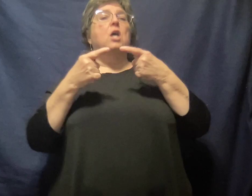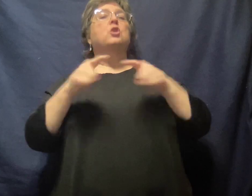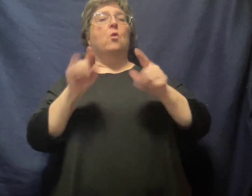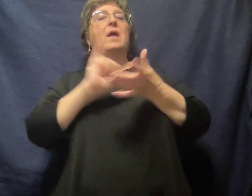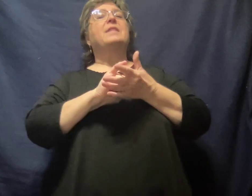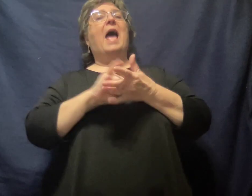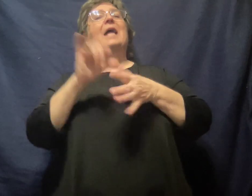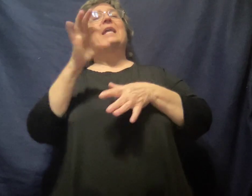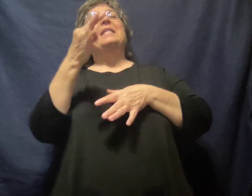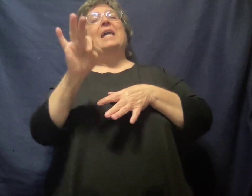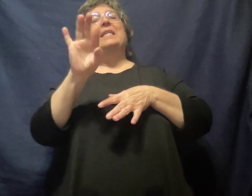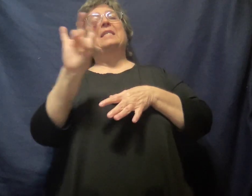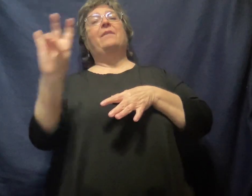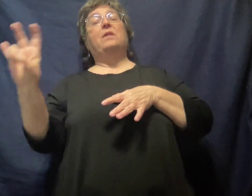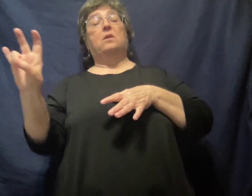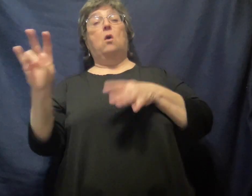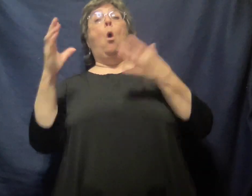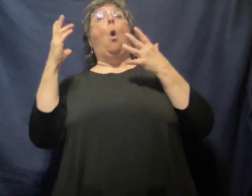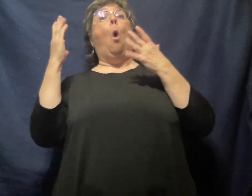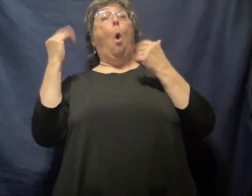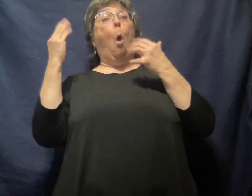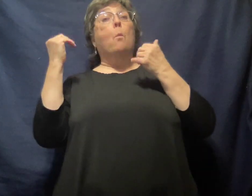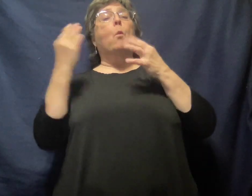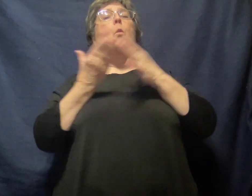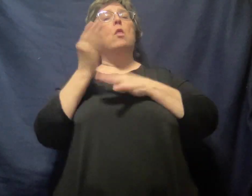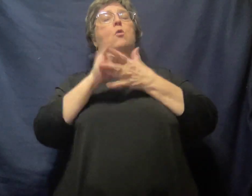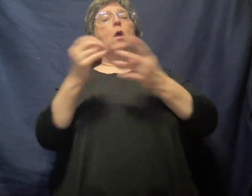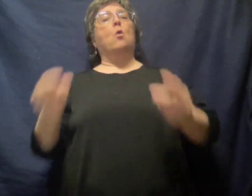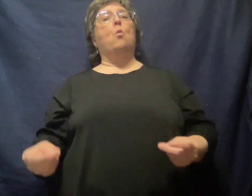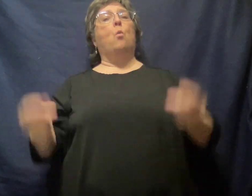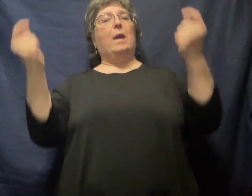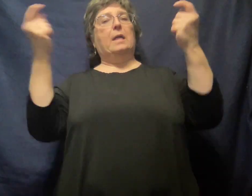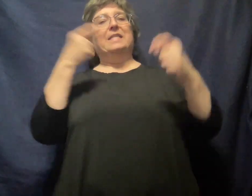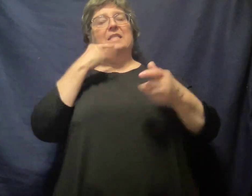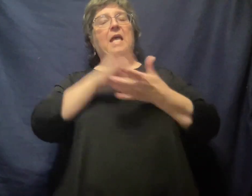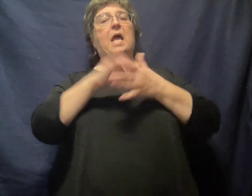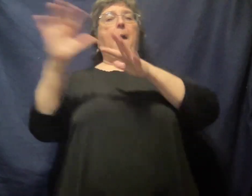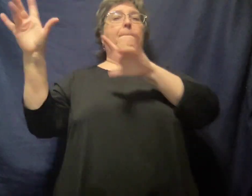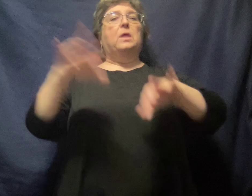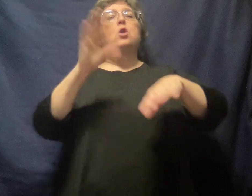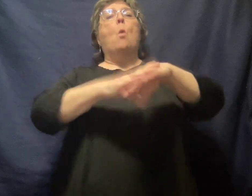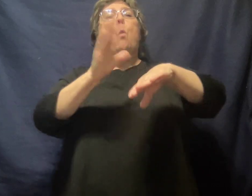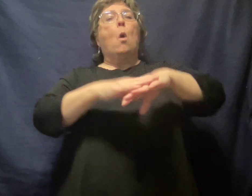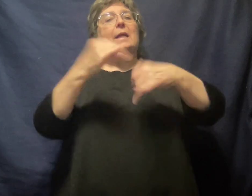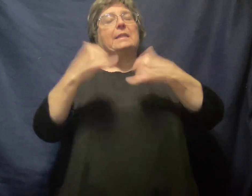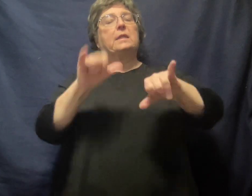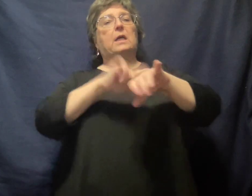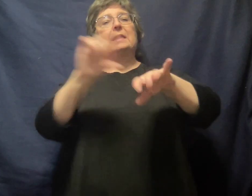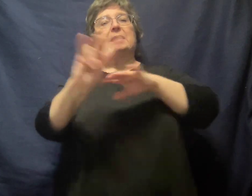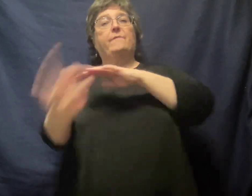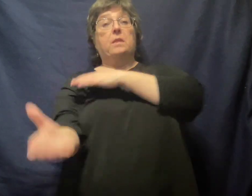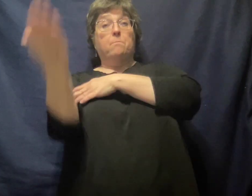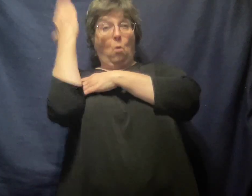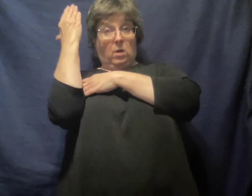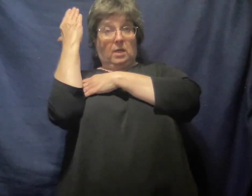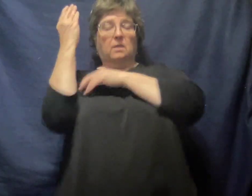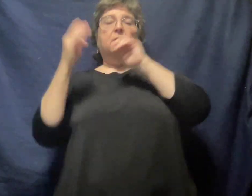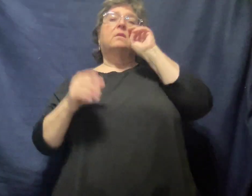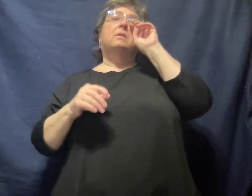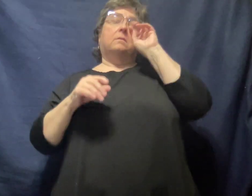77. Let's just hope we get through this a lot quicker. As we said, a blizzard warning is still in effect until 7 a.m. tomorrow, though there is an